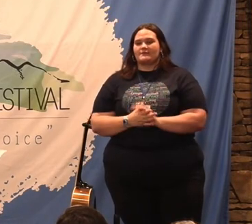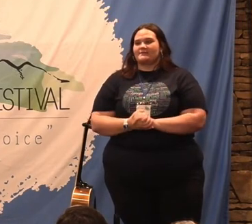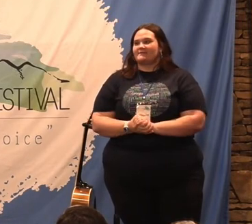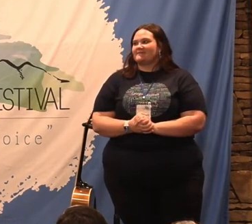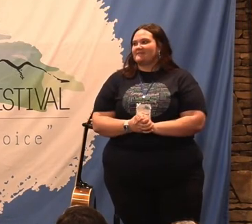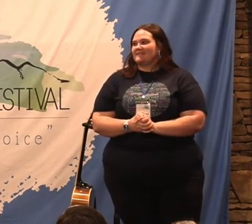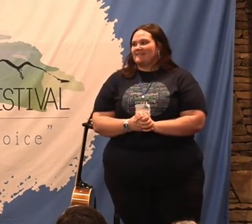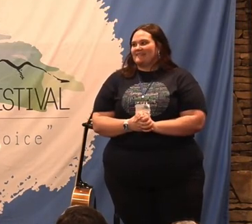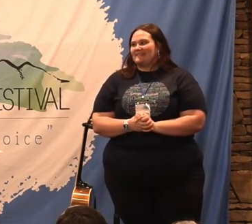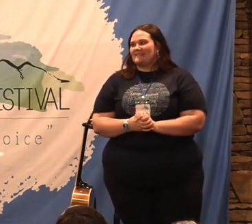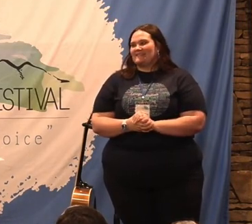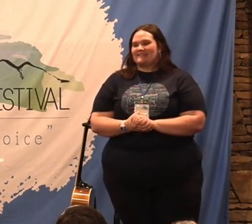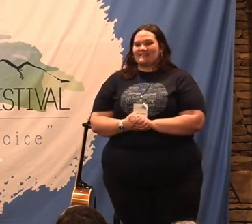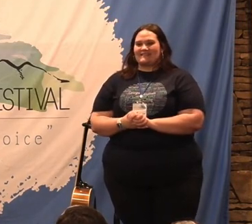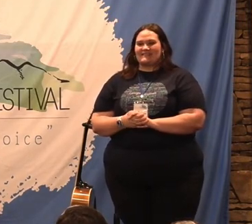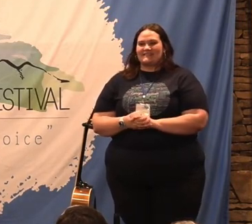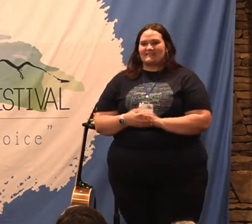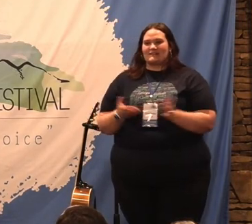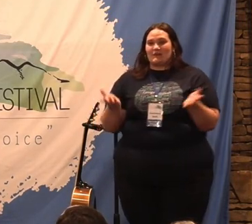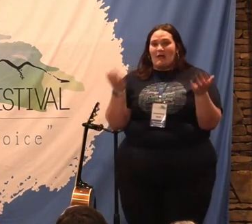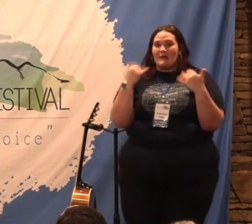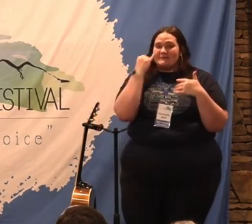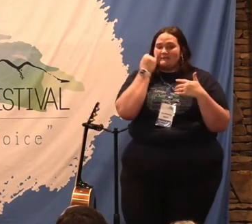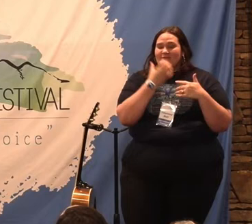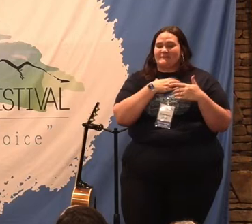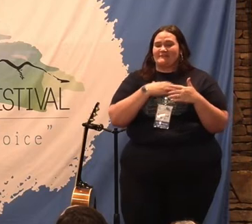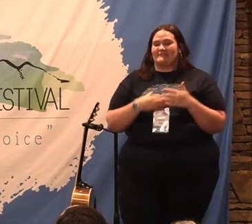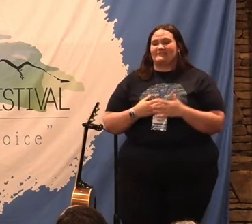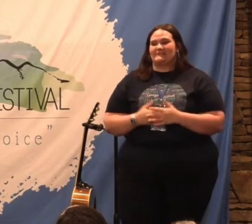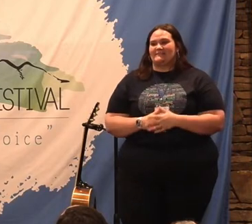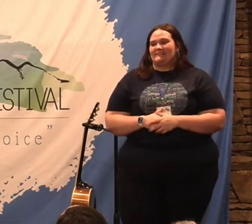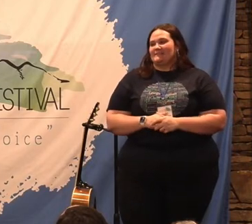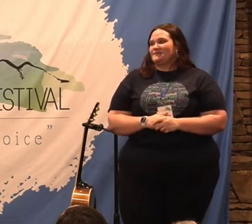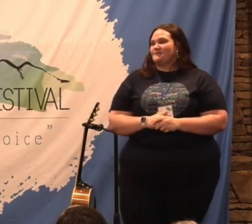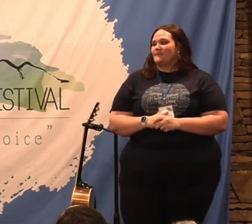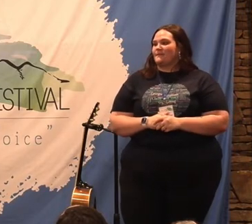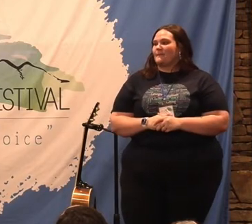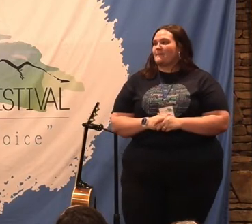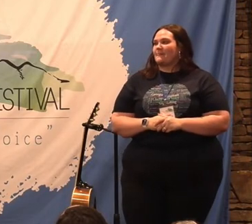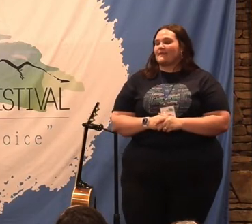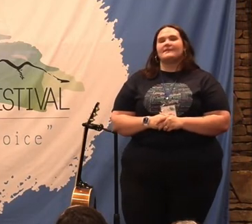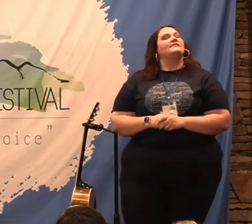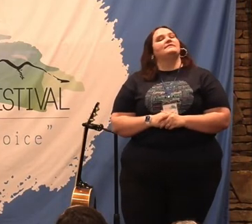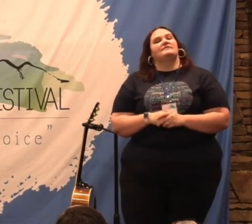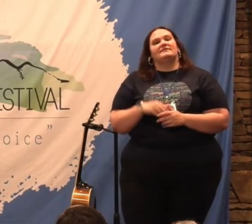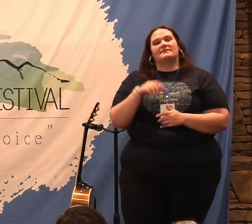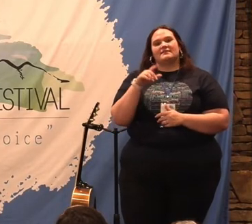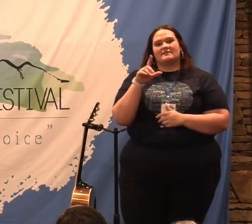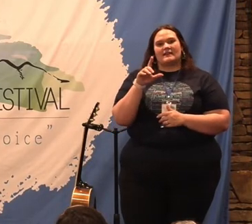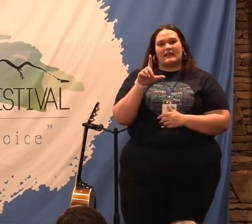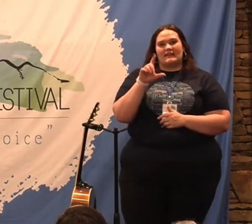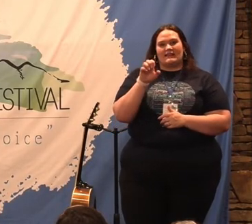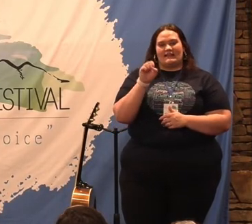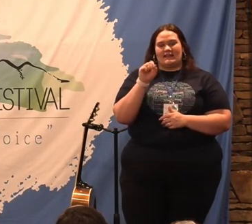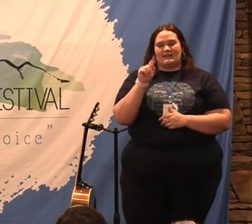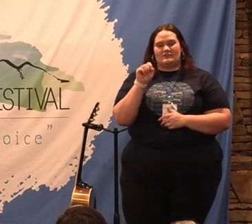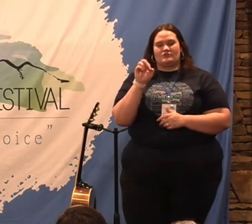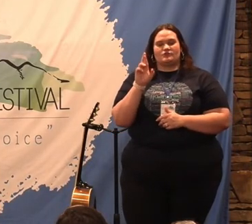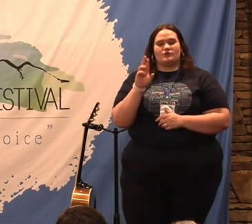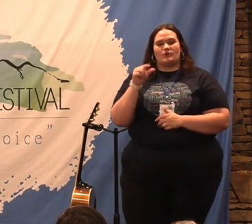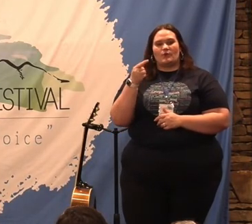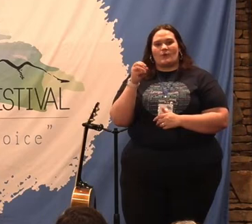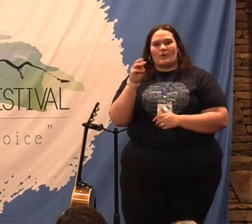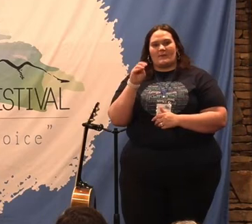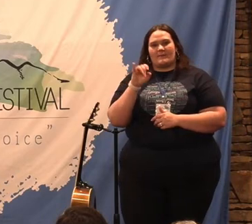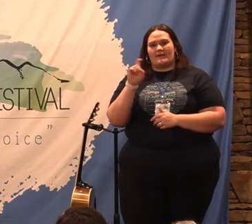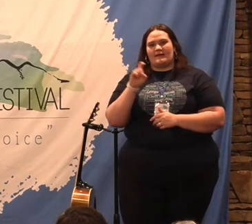Come if you dare. Nestor Gomez, who is sponsored by the Tom and